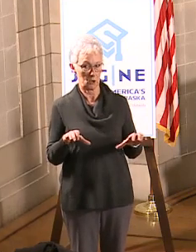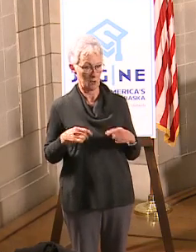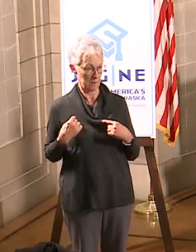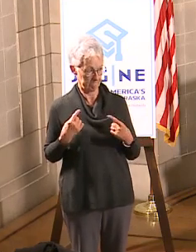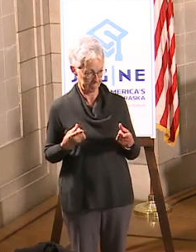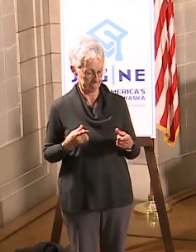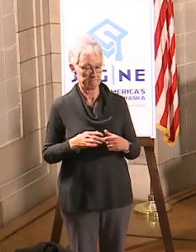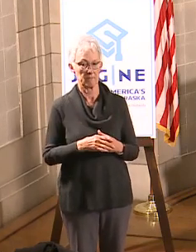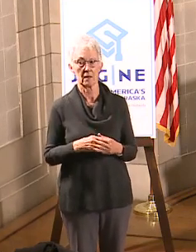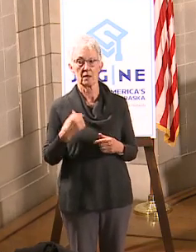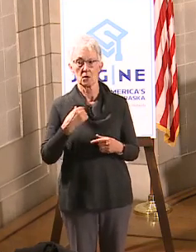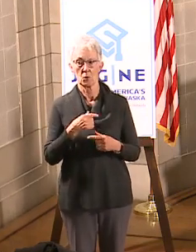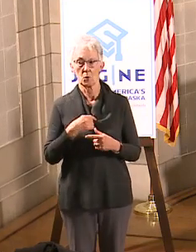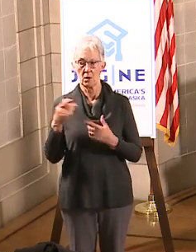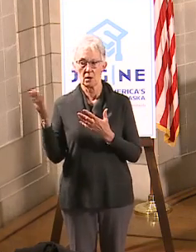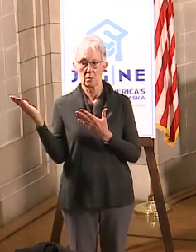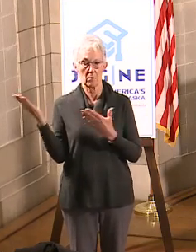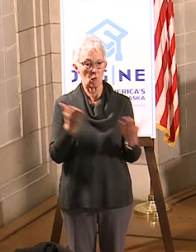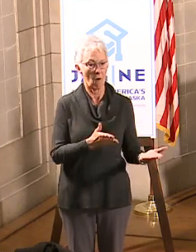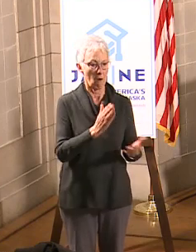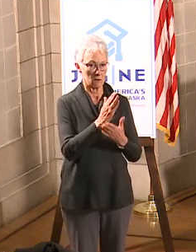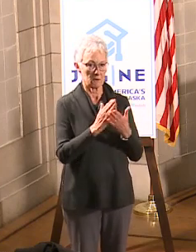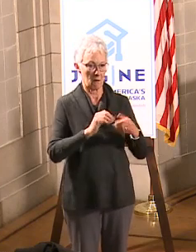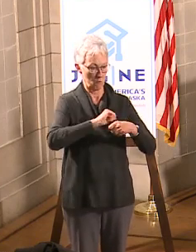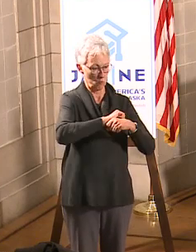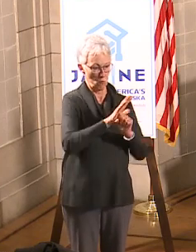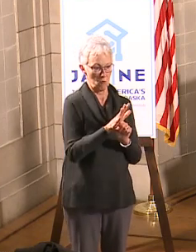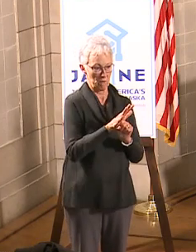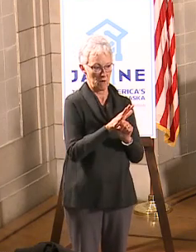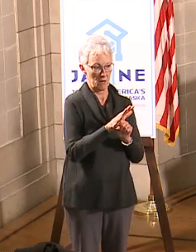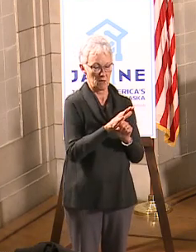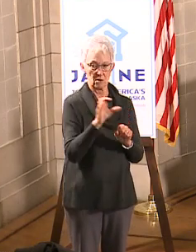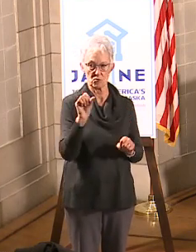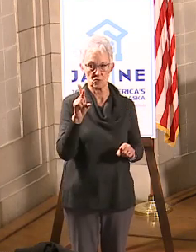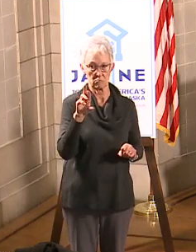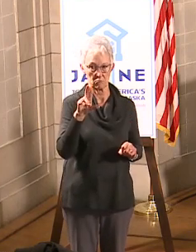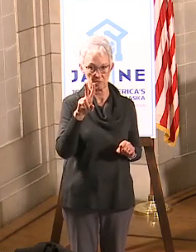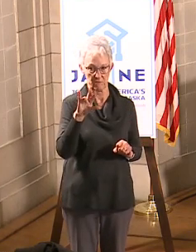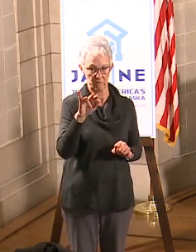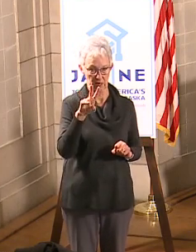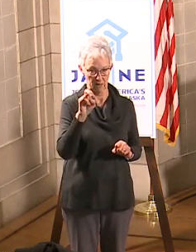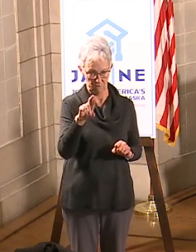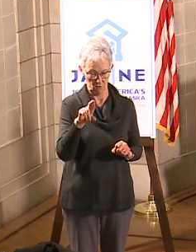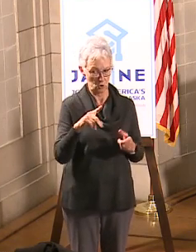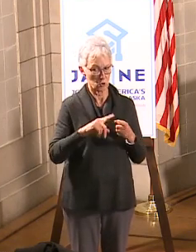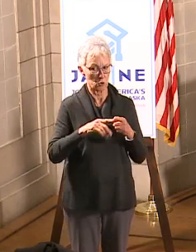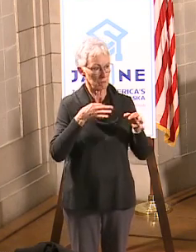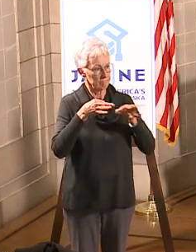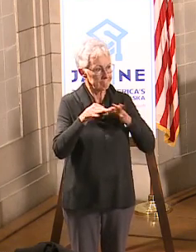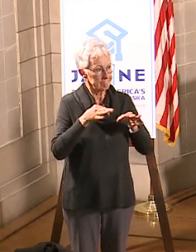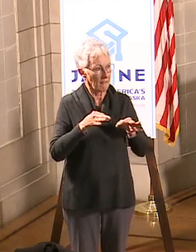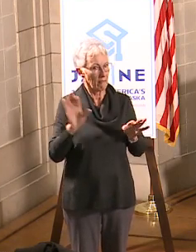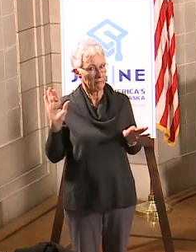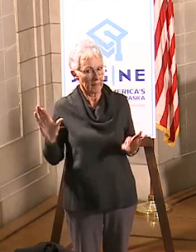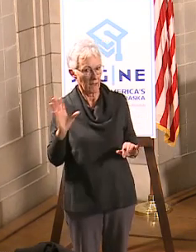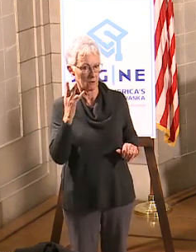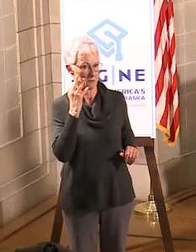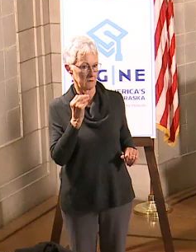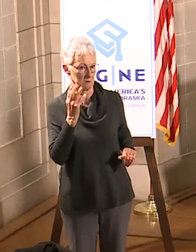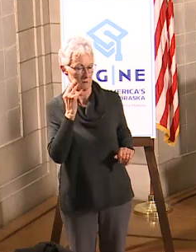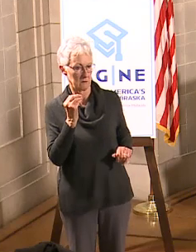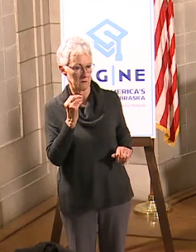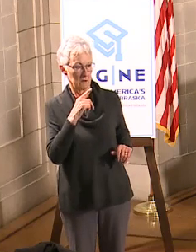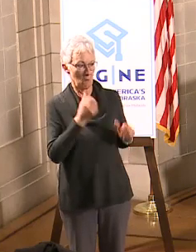in coronavirus survivors to be able to talk about their experience. Most people that get coronavirus may have very